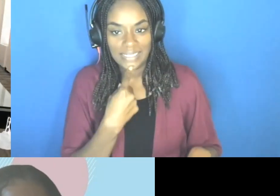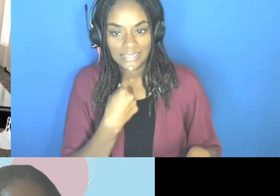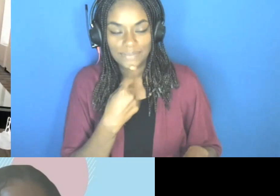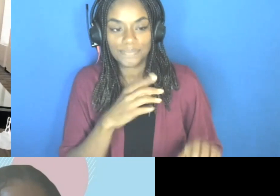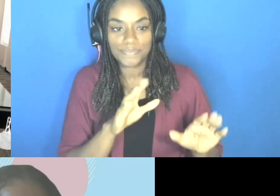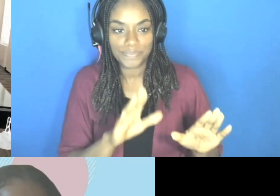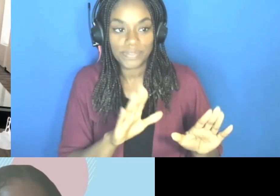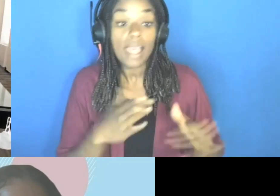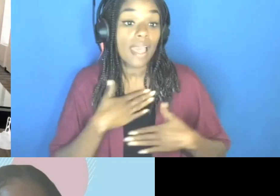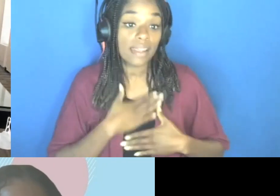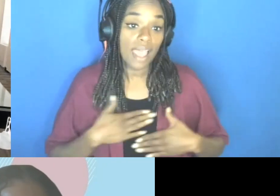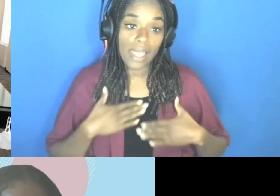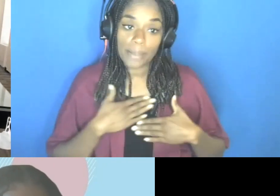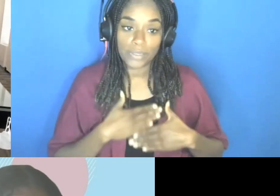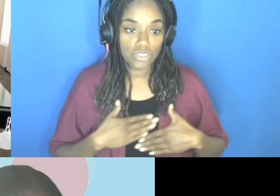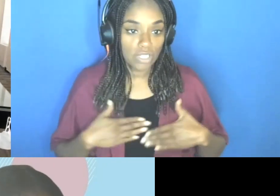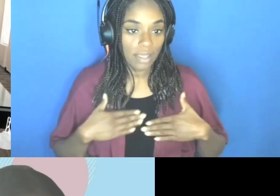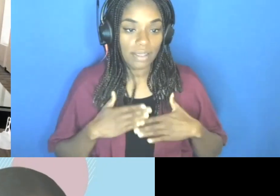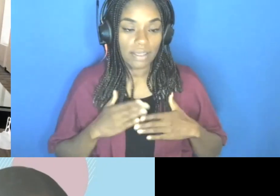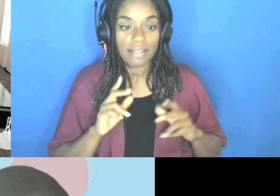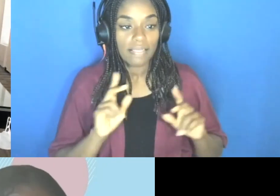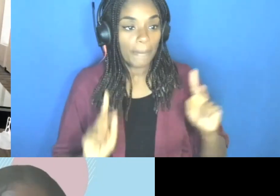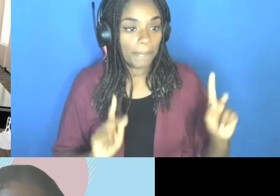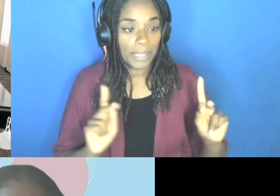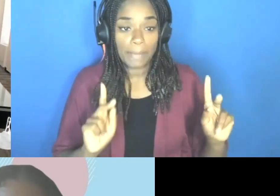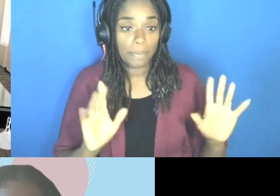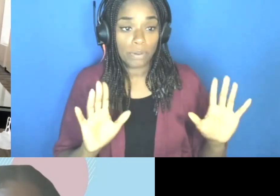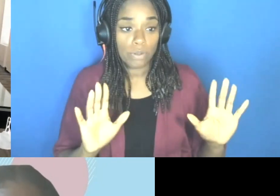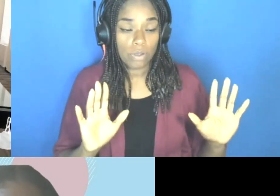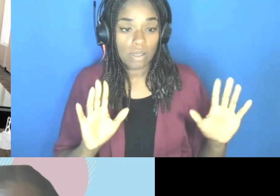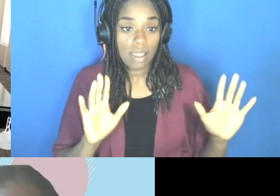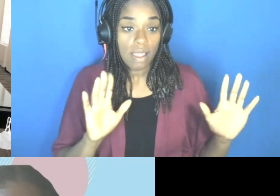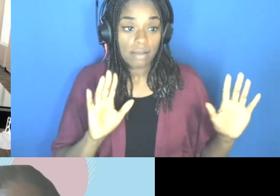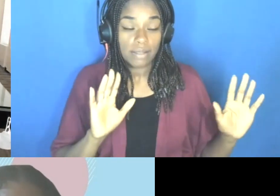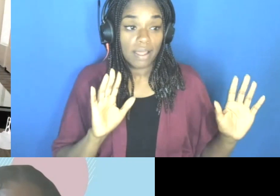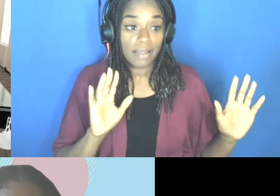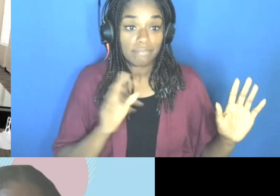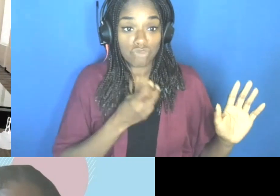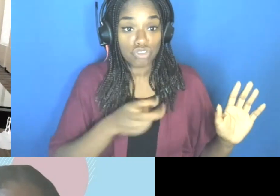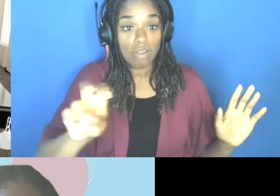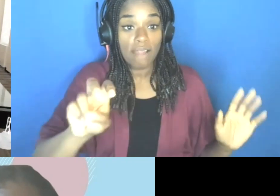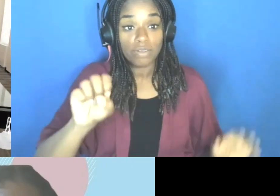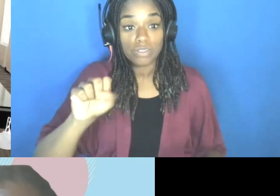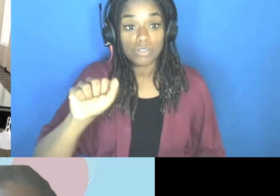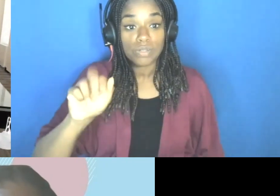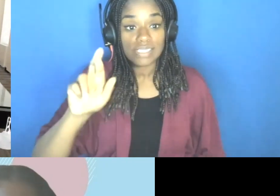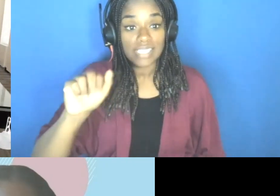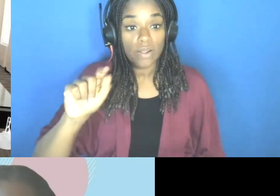I do appreciate that, you know, that people made their way up to Saratoga and other places to get second